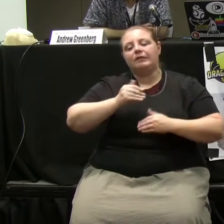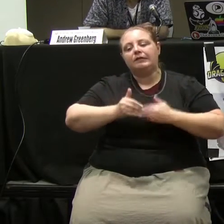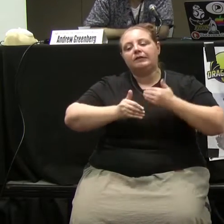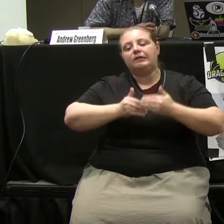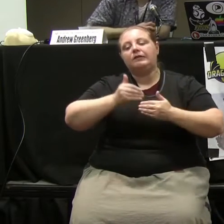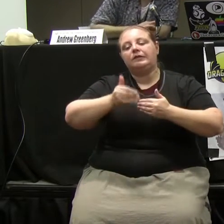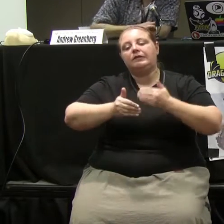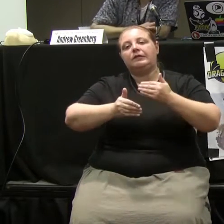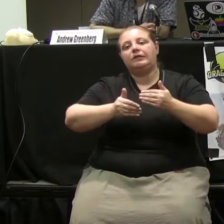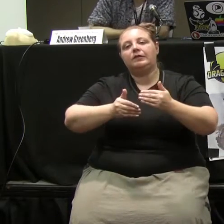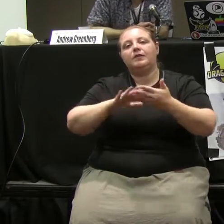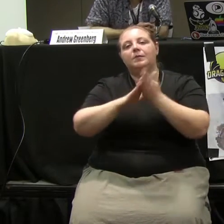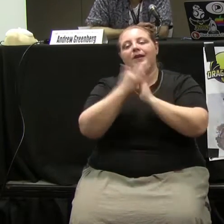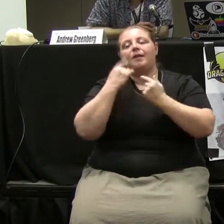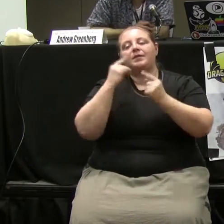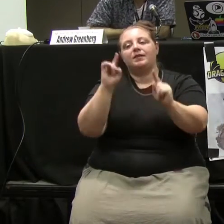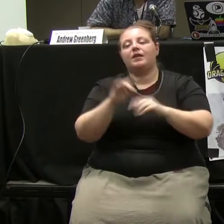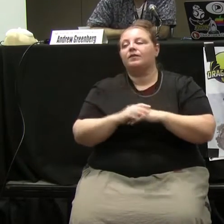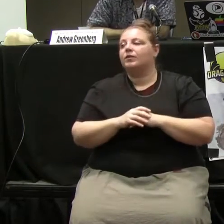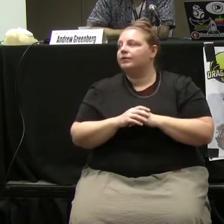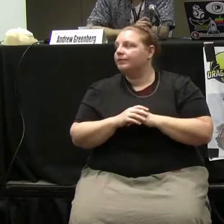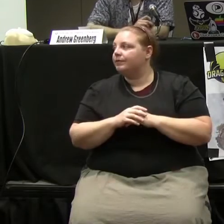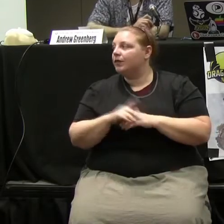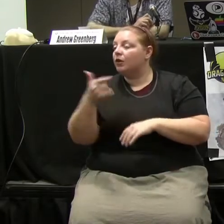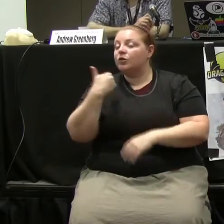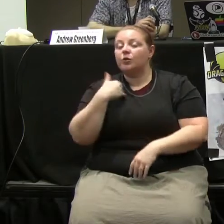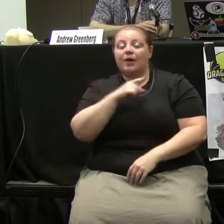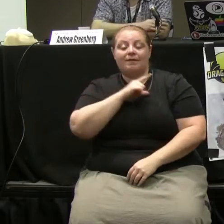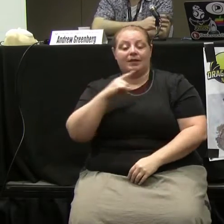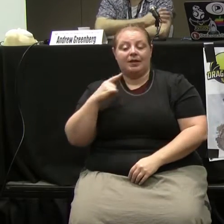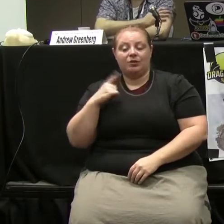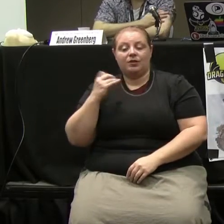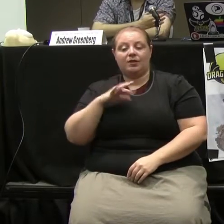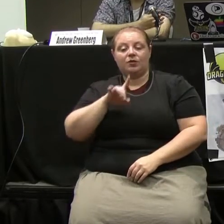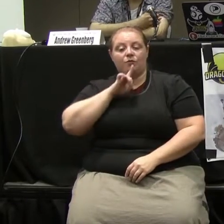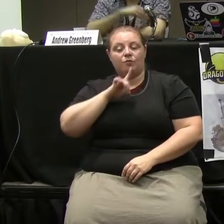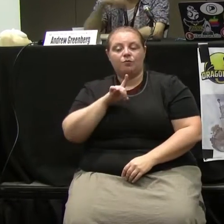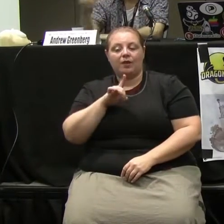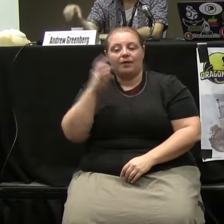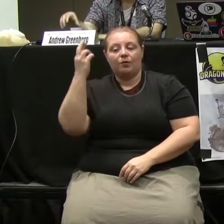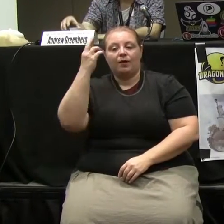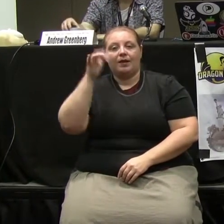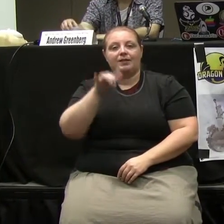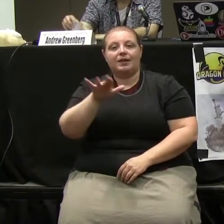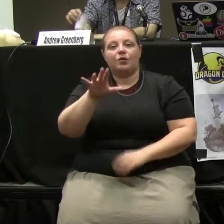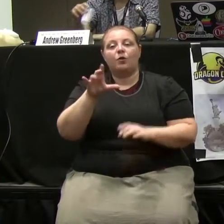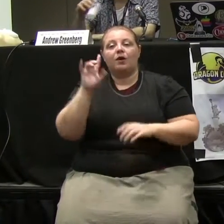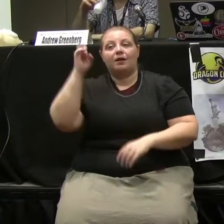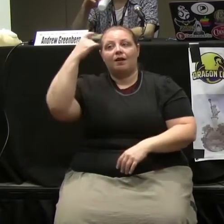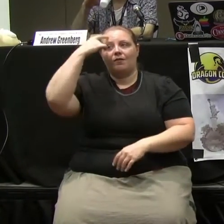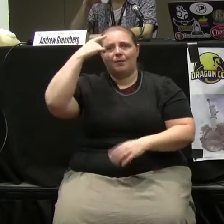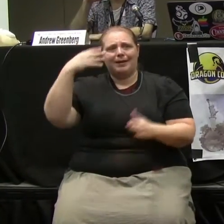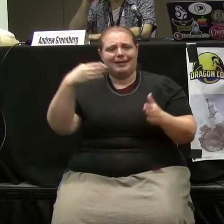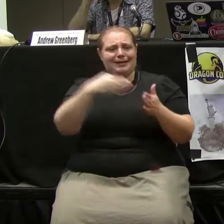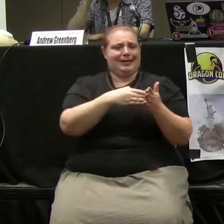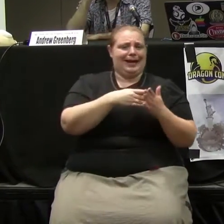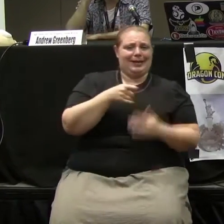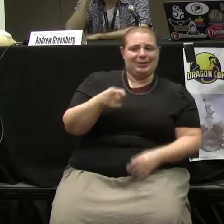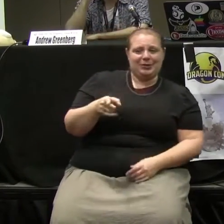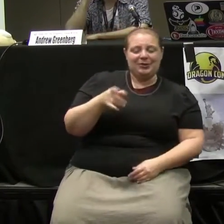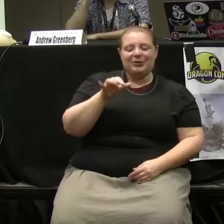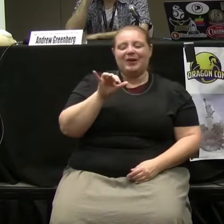say, it is kind of frustrating when you're dealing with the legislatures and you realize that your government is actively lobbying against you,